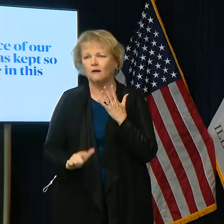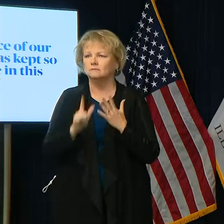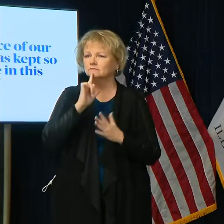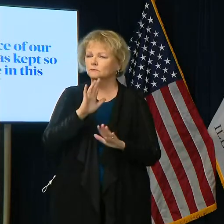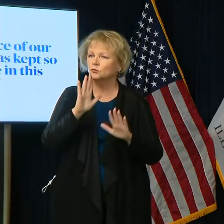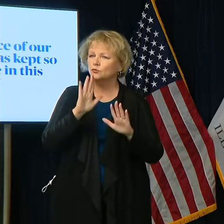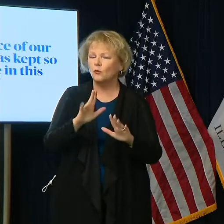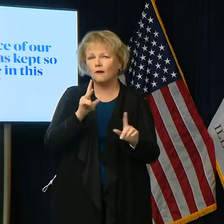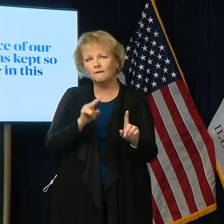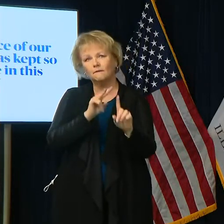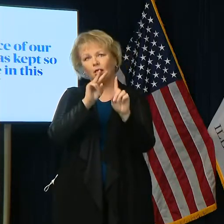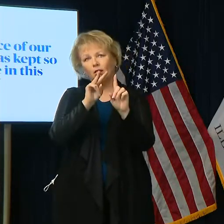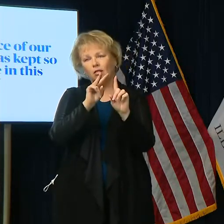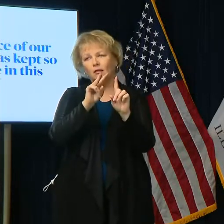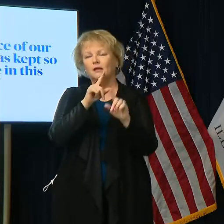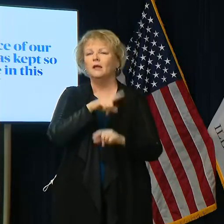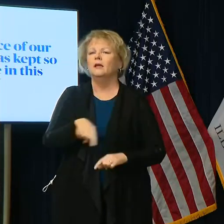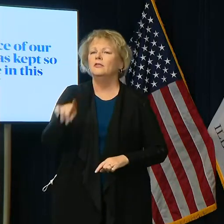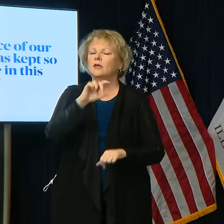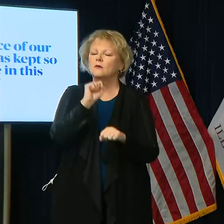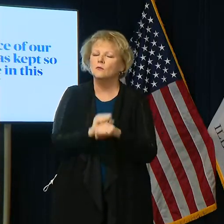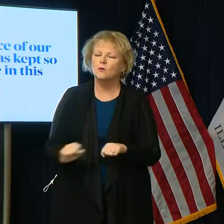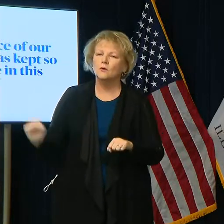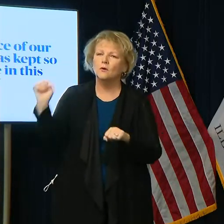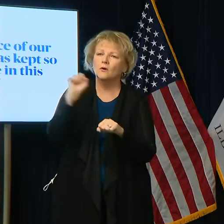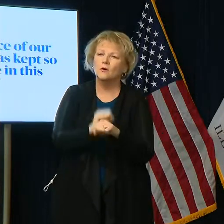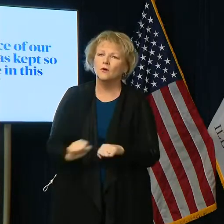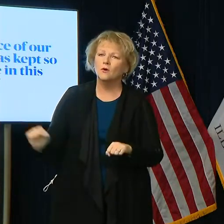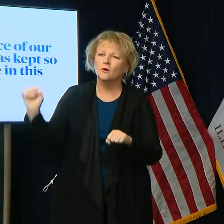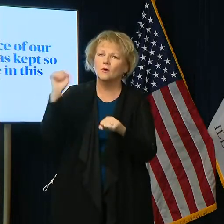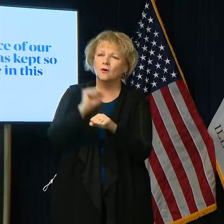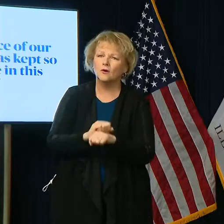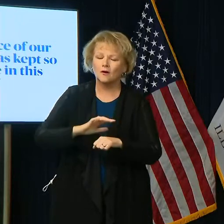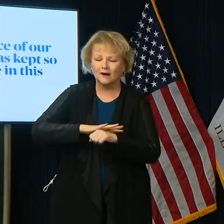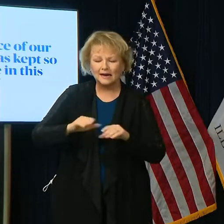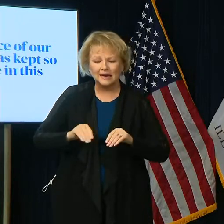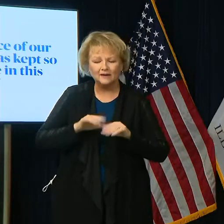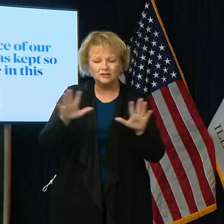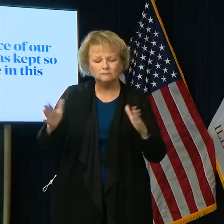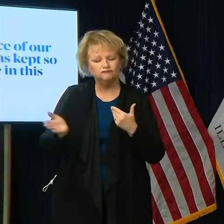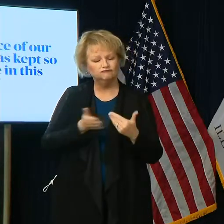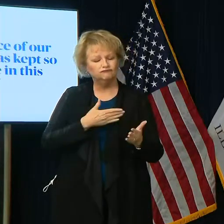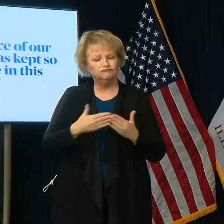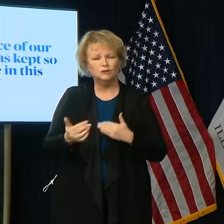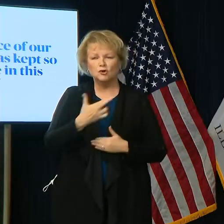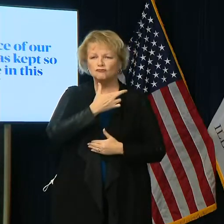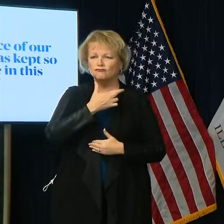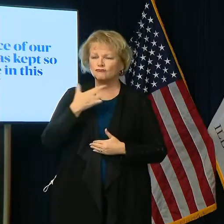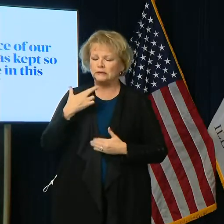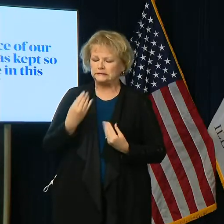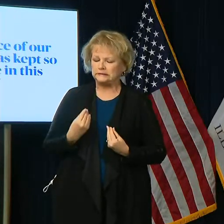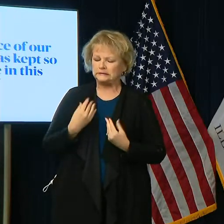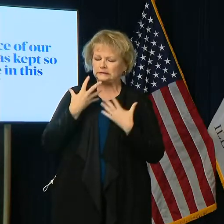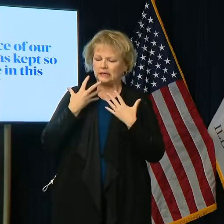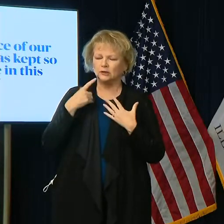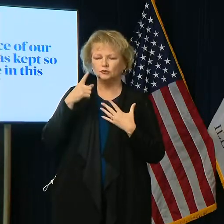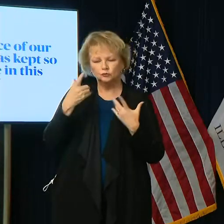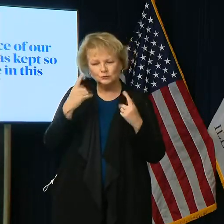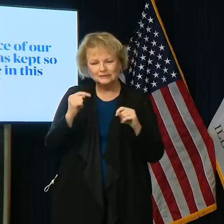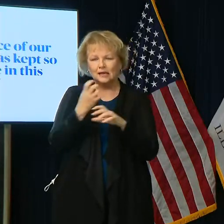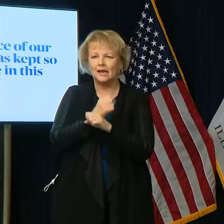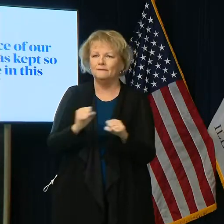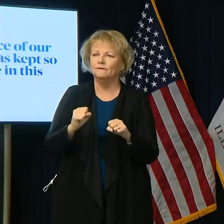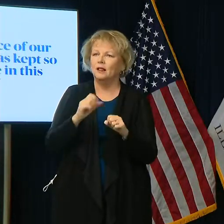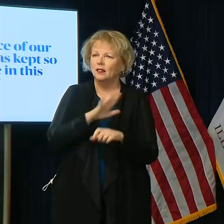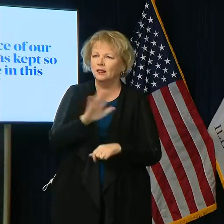between. They've spent endless days of this pandemic putting themselves at risk and working to save lives. And